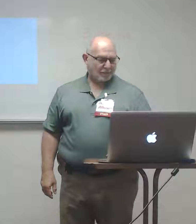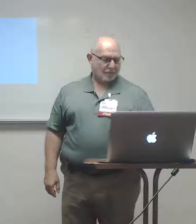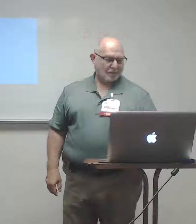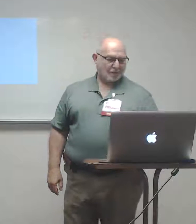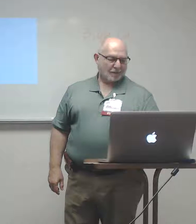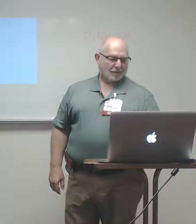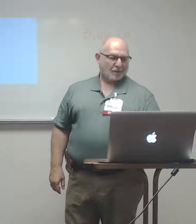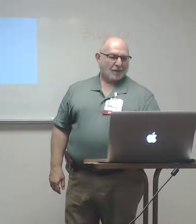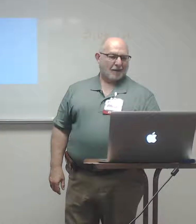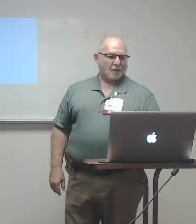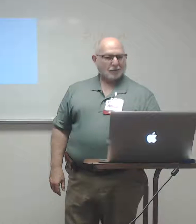true Christian.